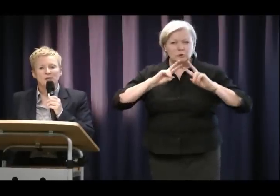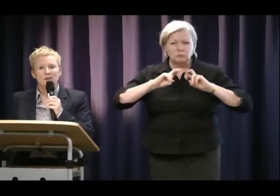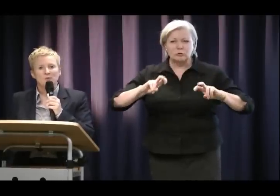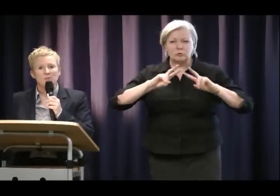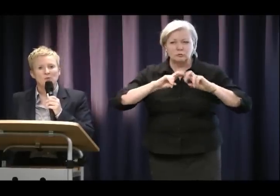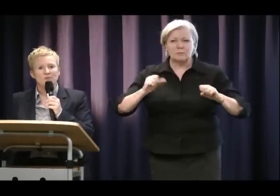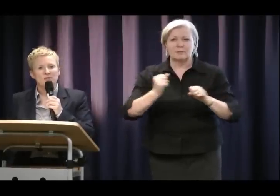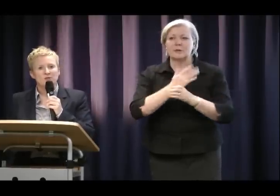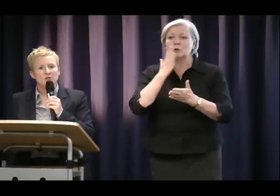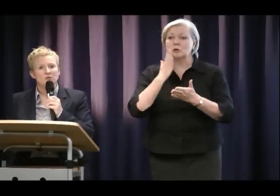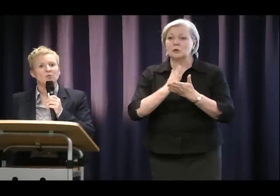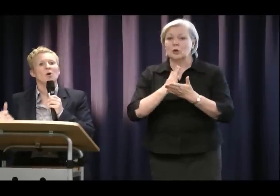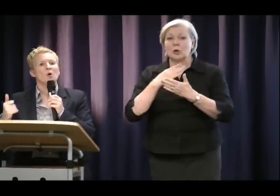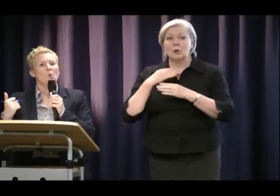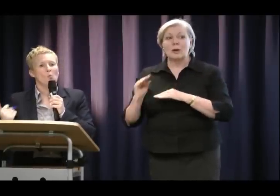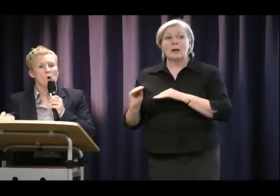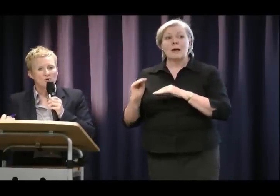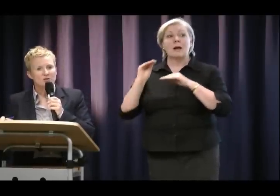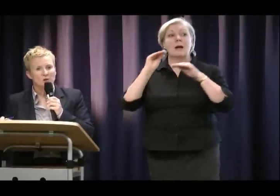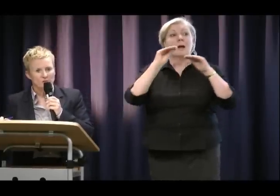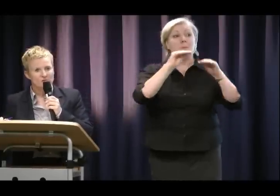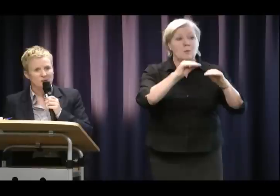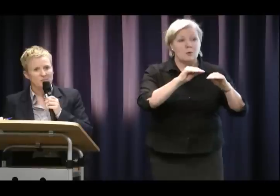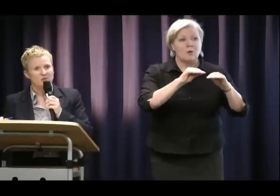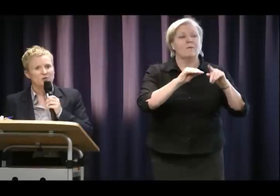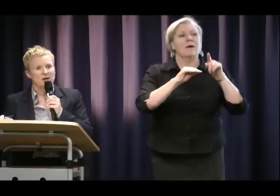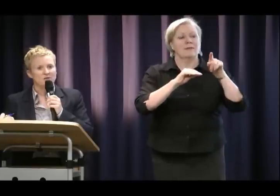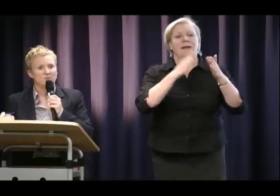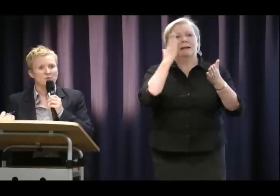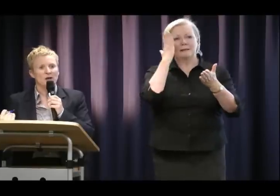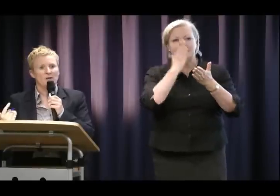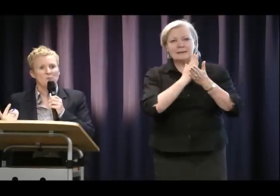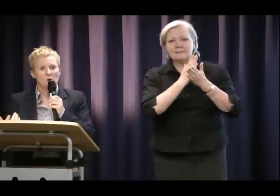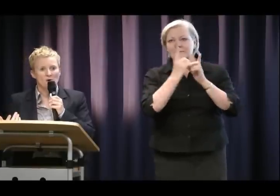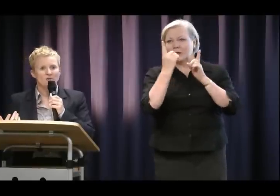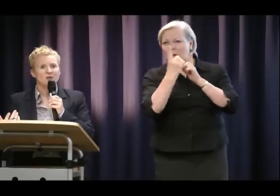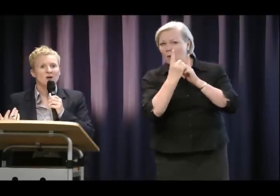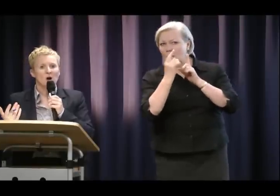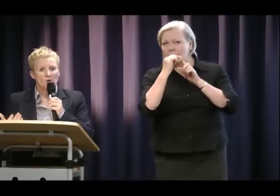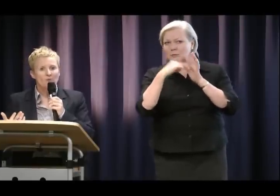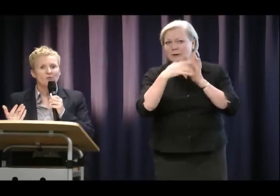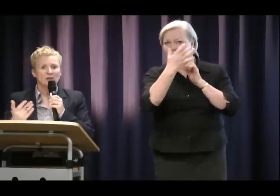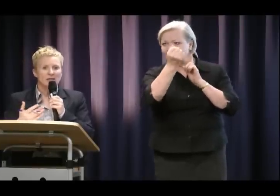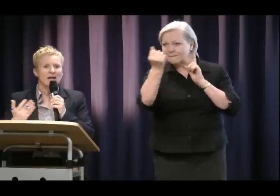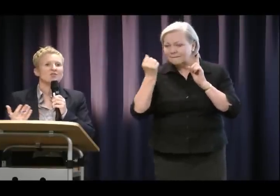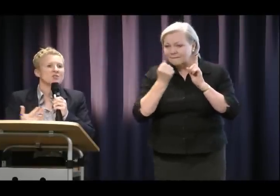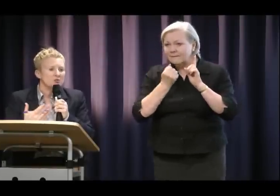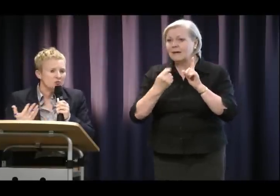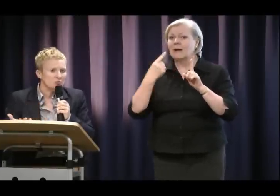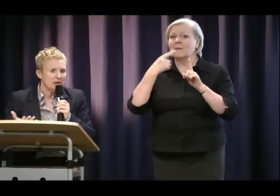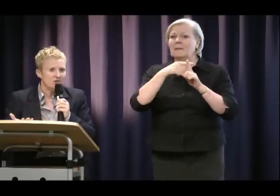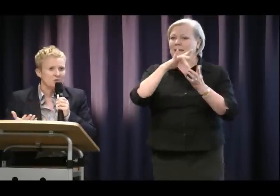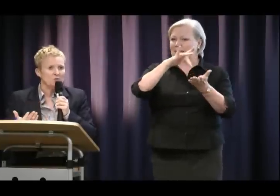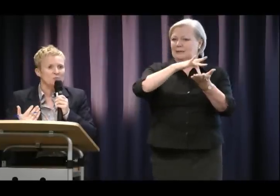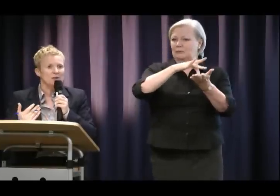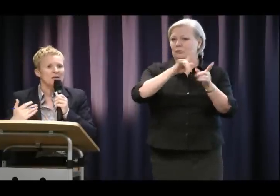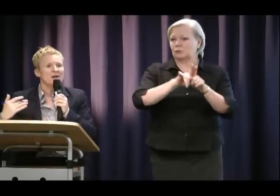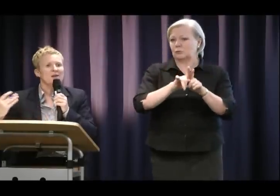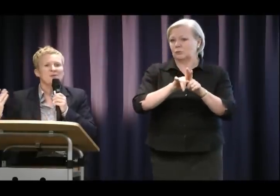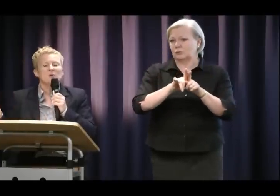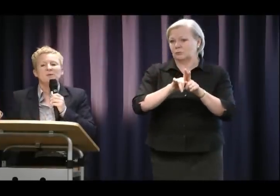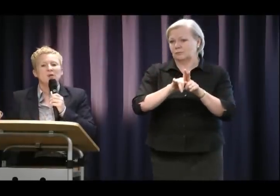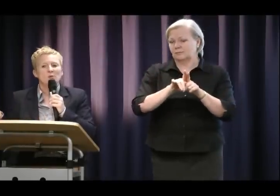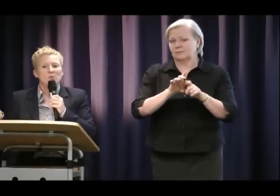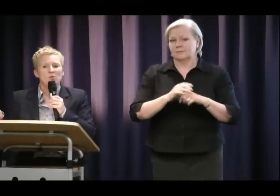the building that we moved into was close to public transport and was hopefully as central as it could